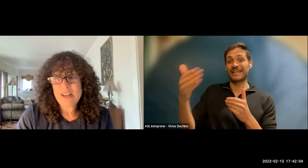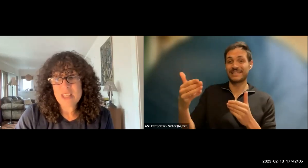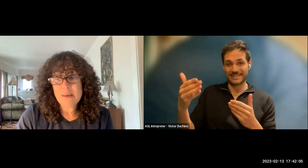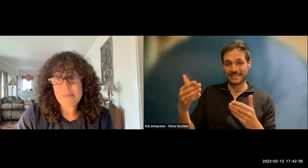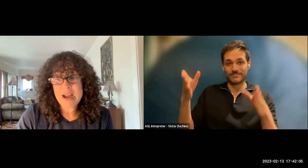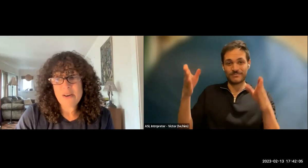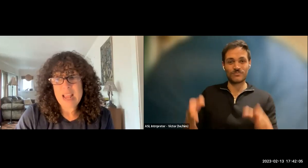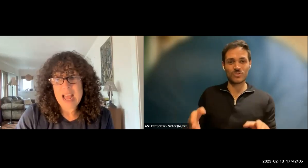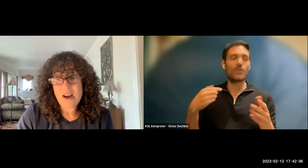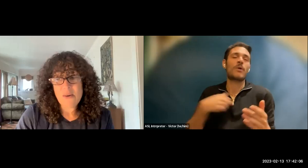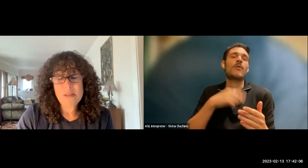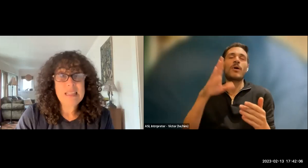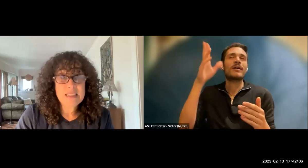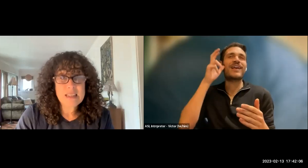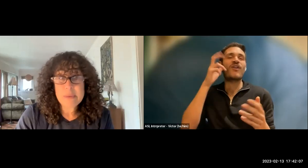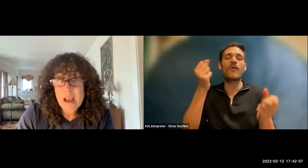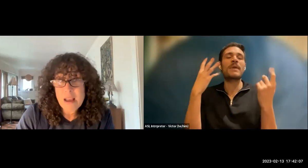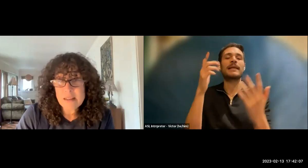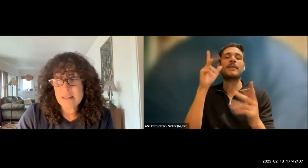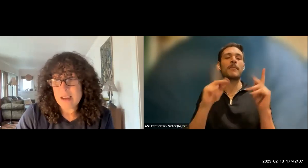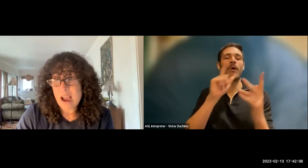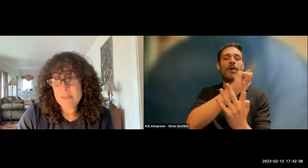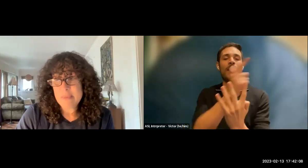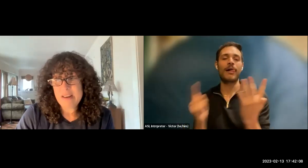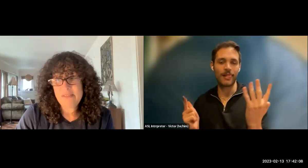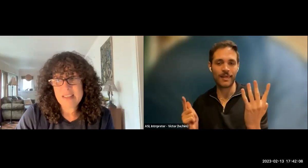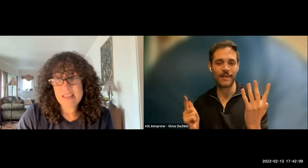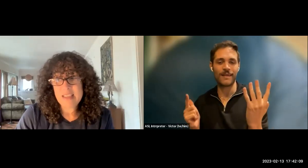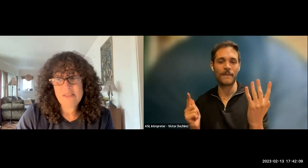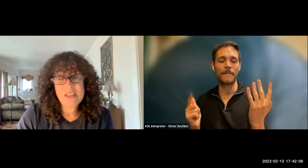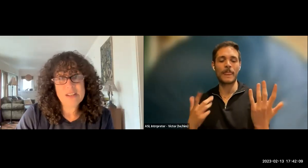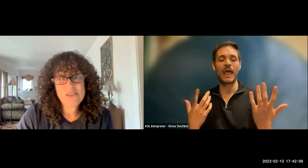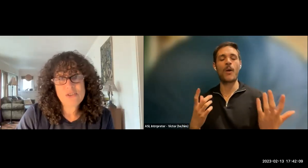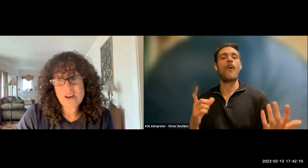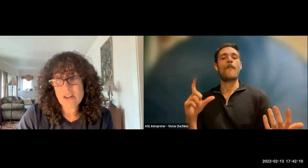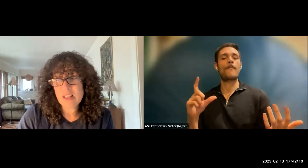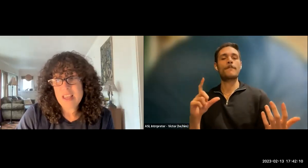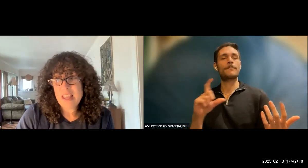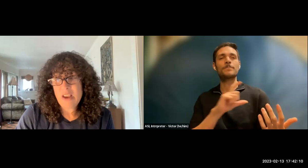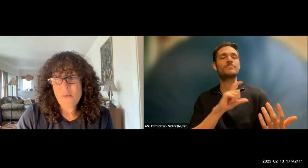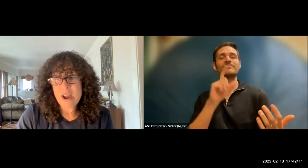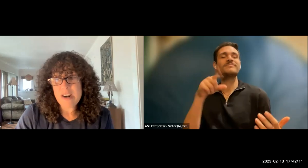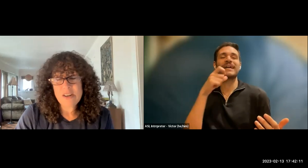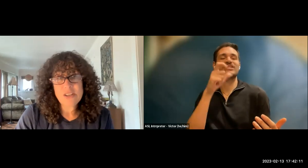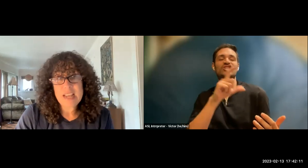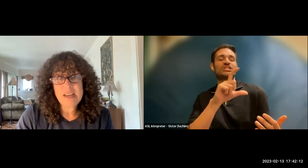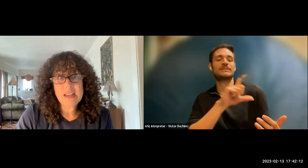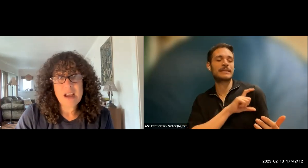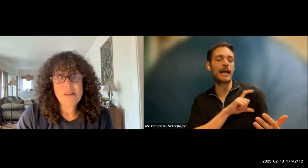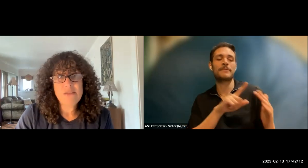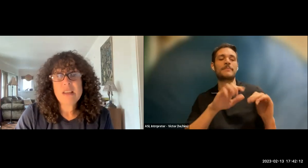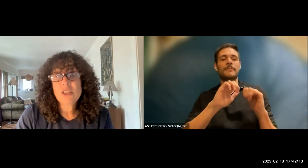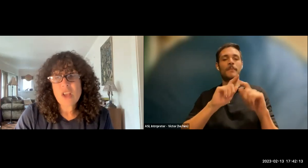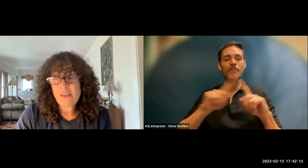hear from each of them about how policing beyond the cops manifests in their field of struggle, what an